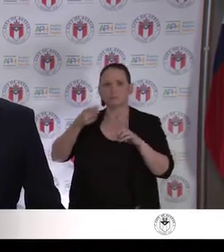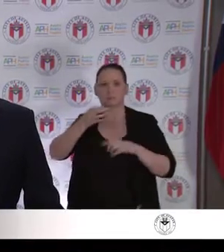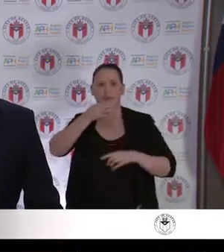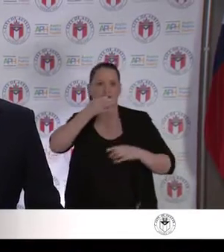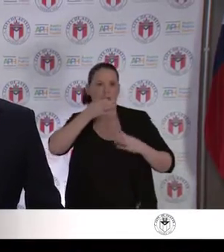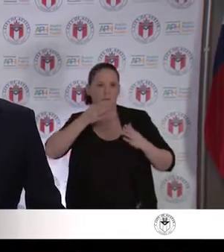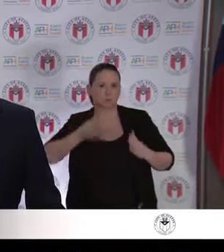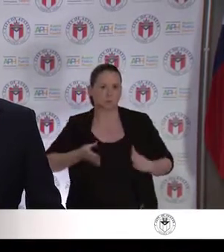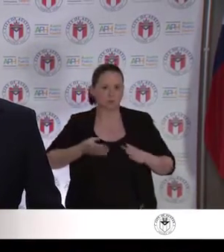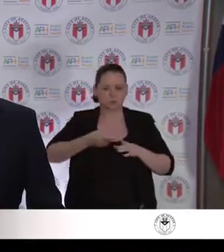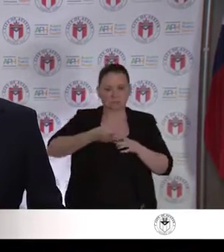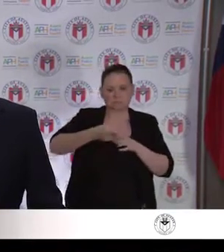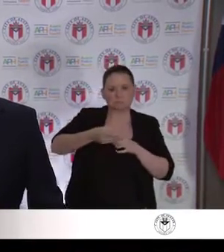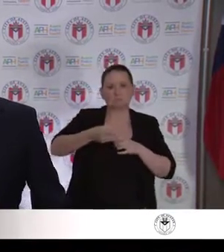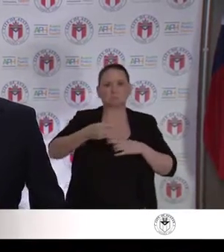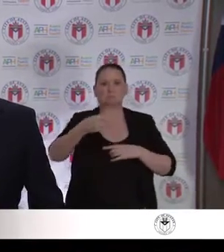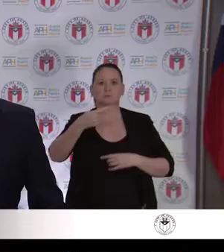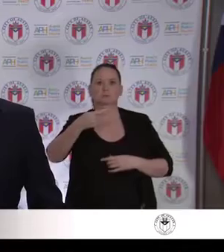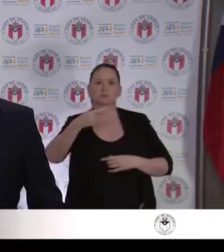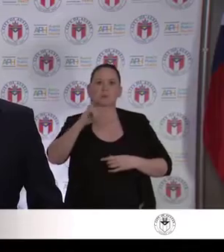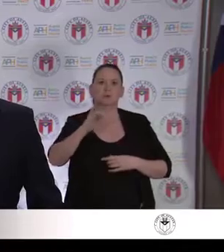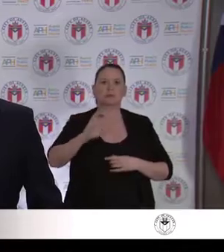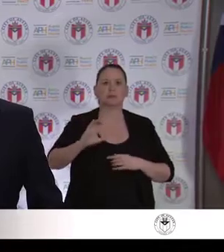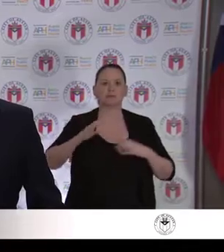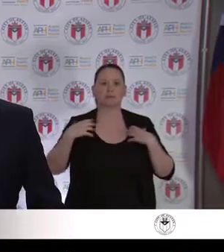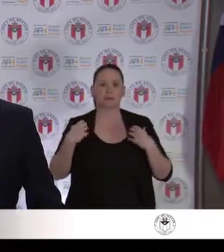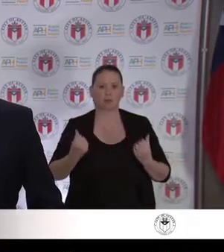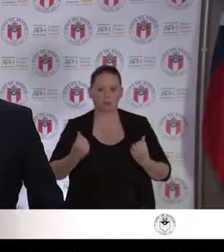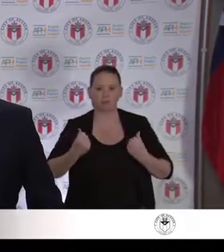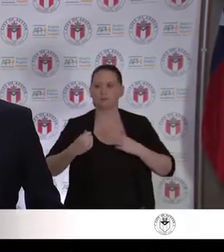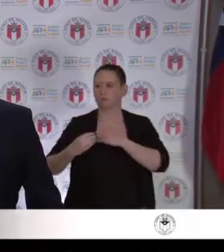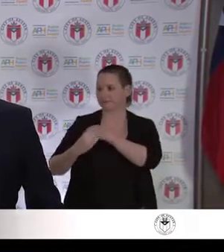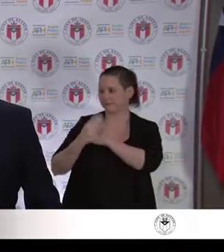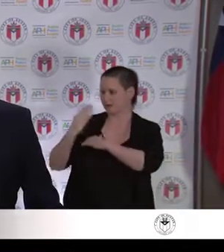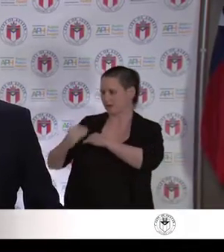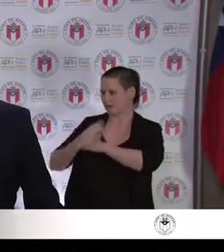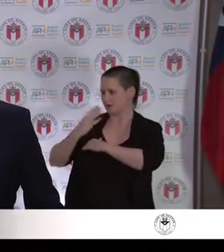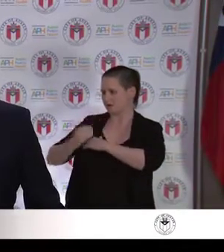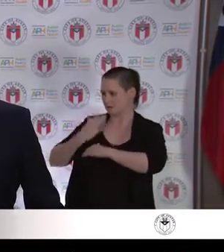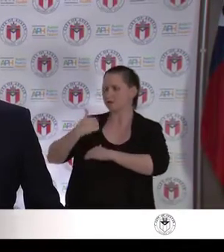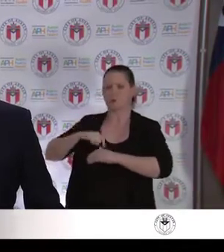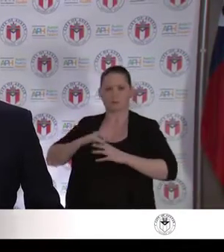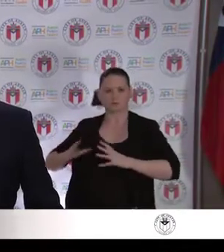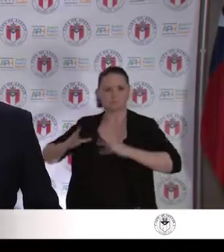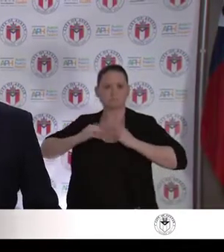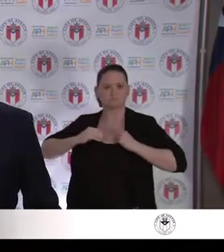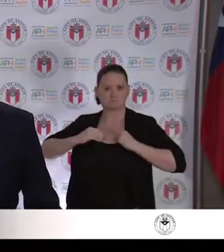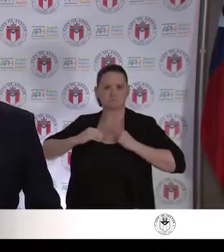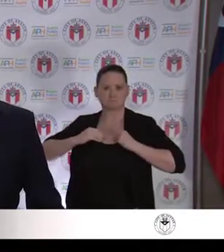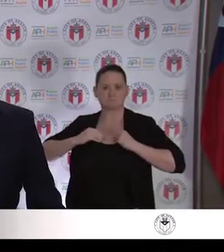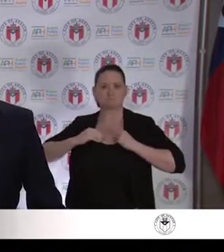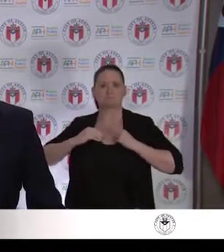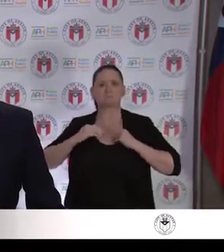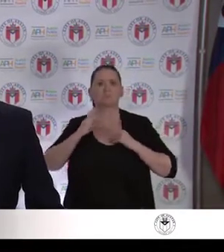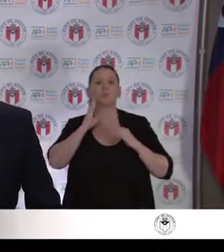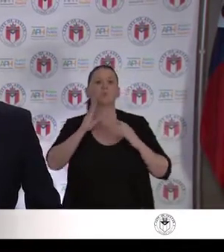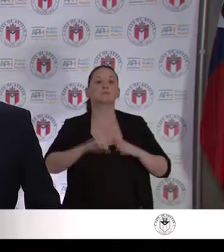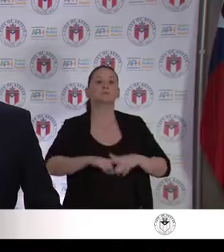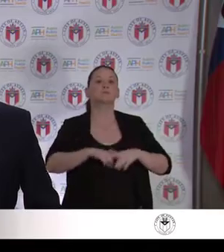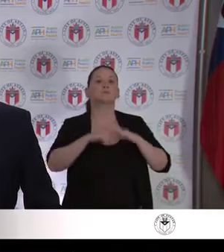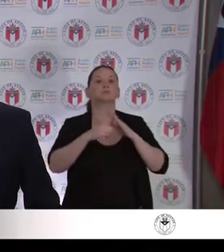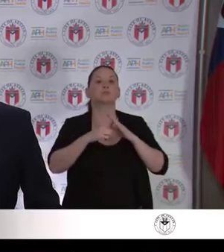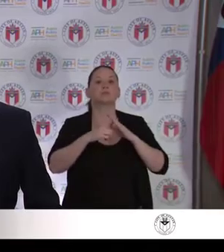who have been advising us and whose advice we're taking. So we're going to begin